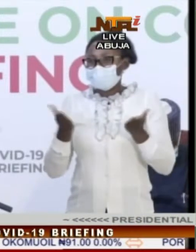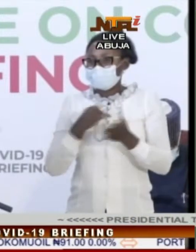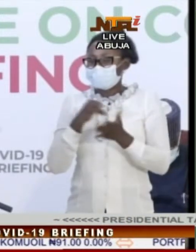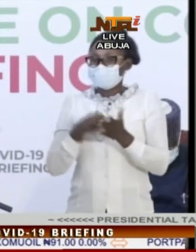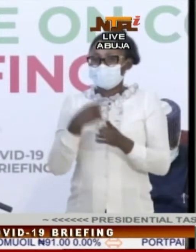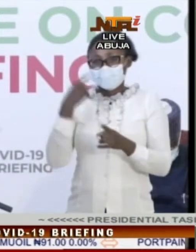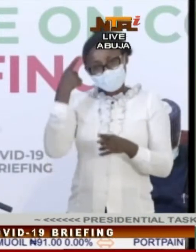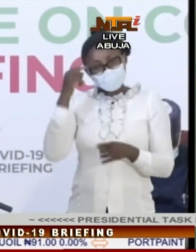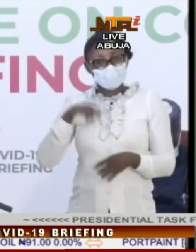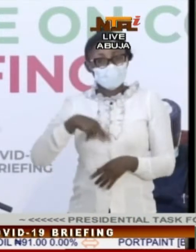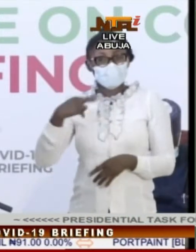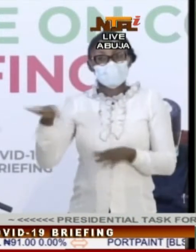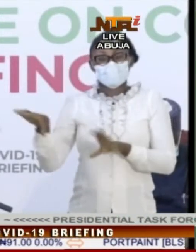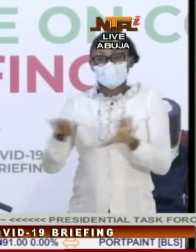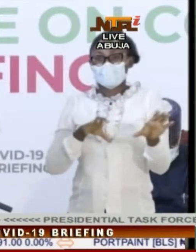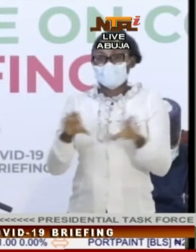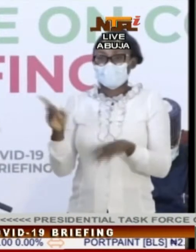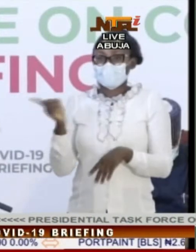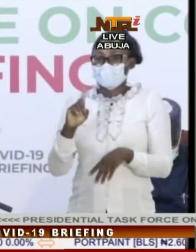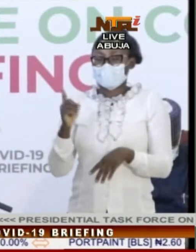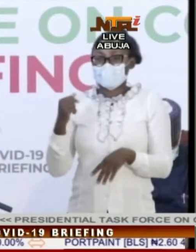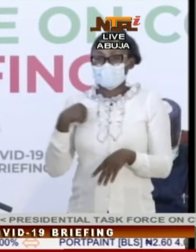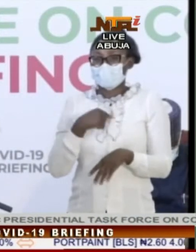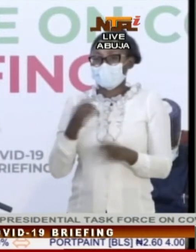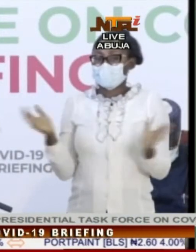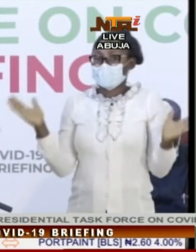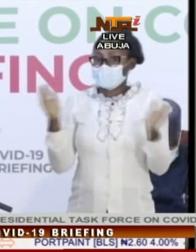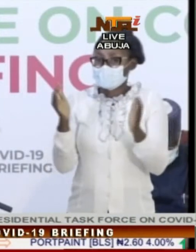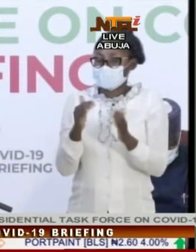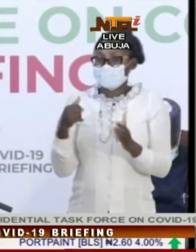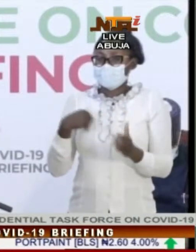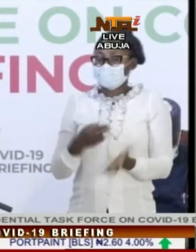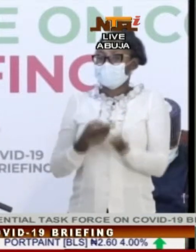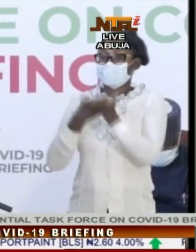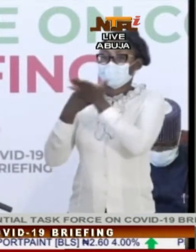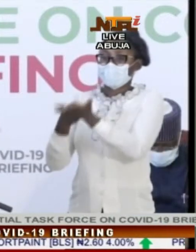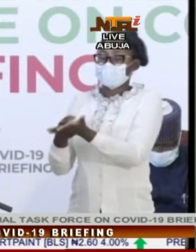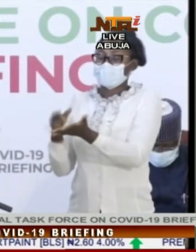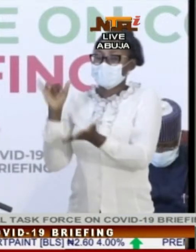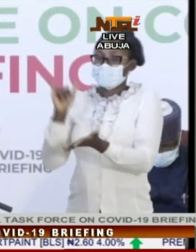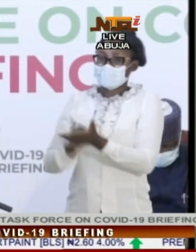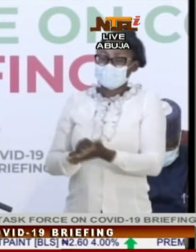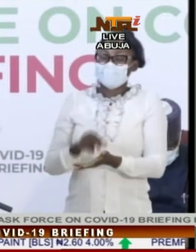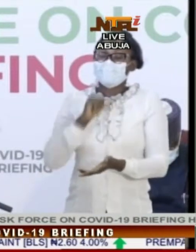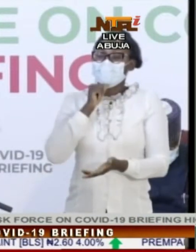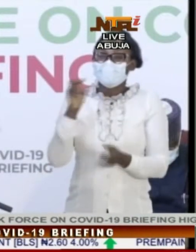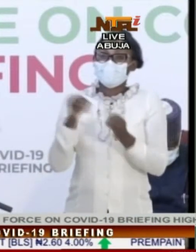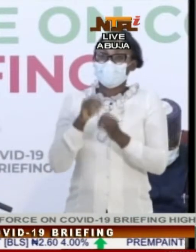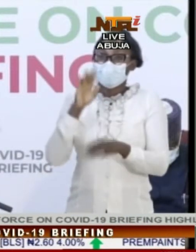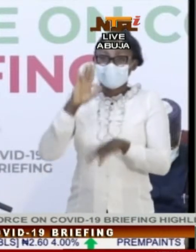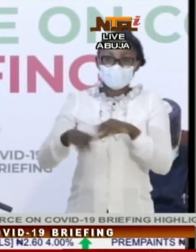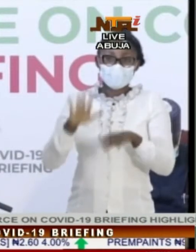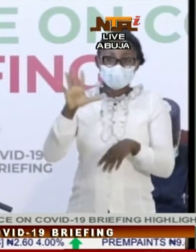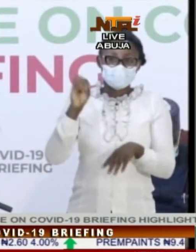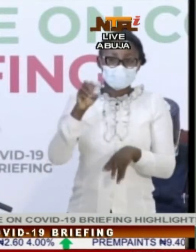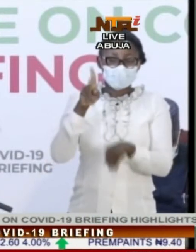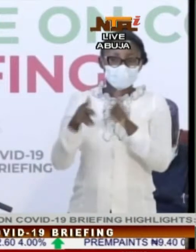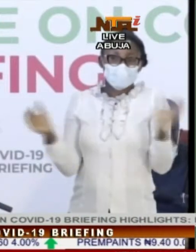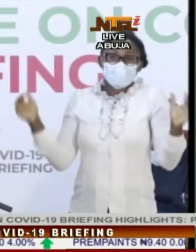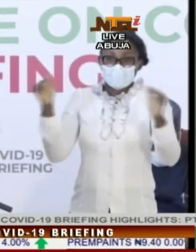religious activities where we strongly recommend not more than 50% capacity in a building, and